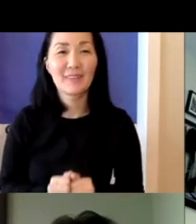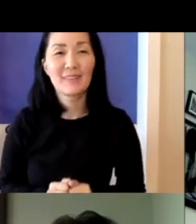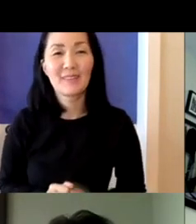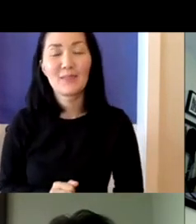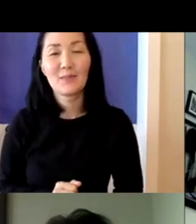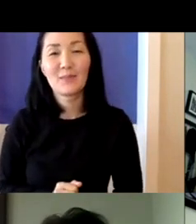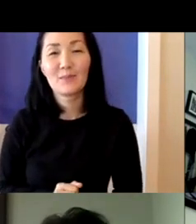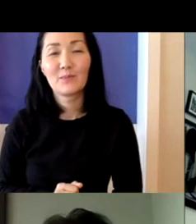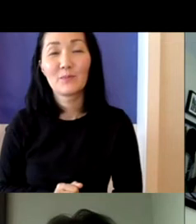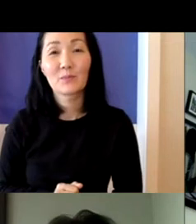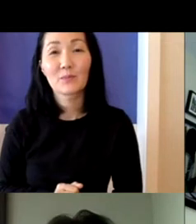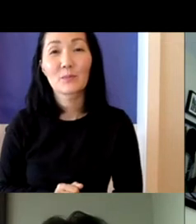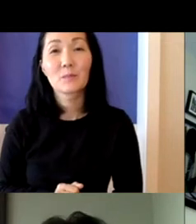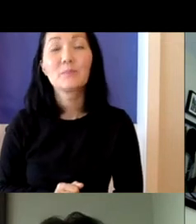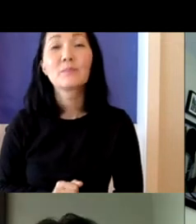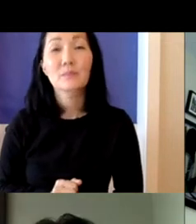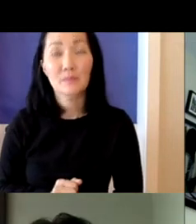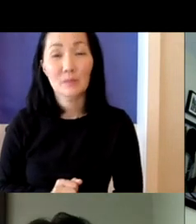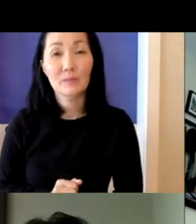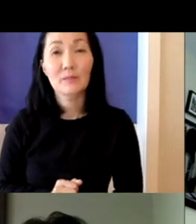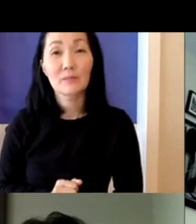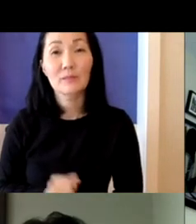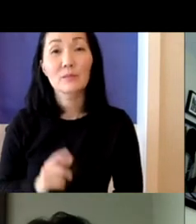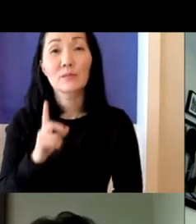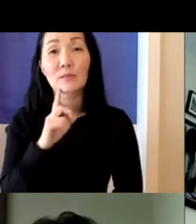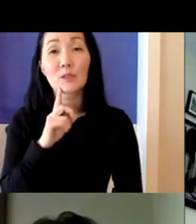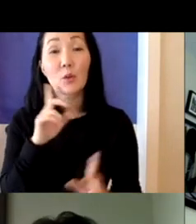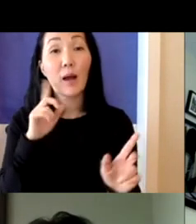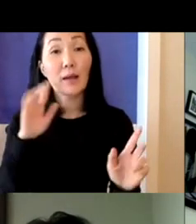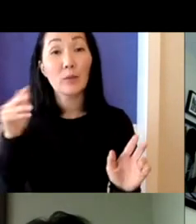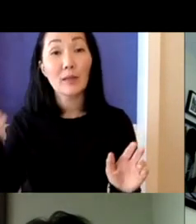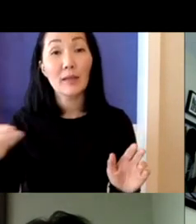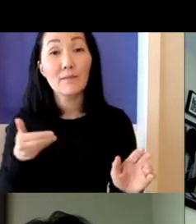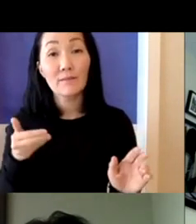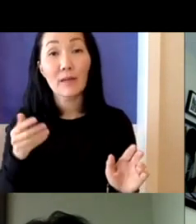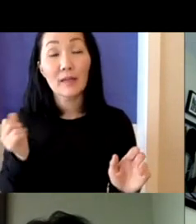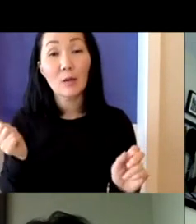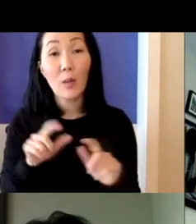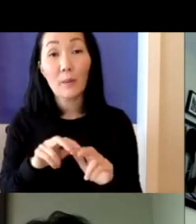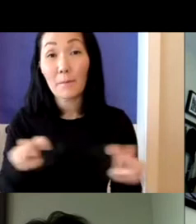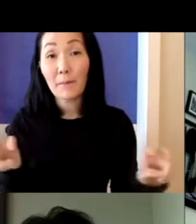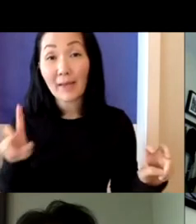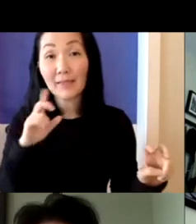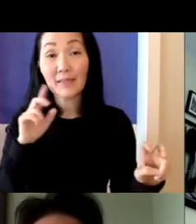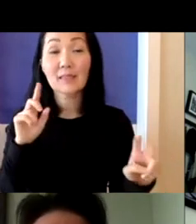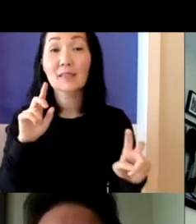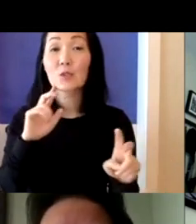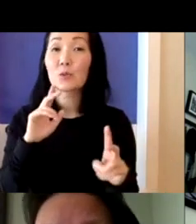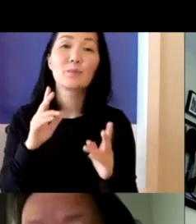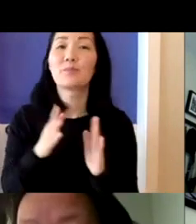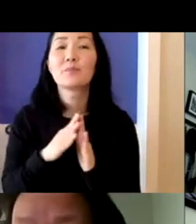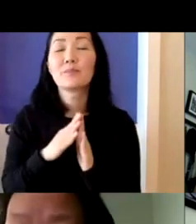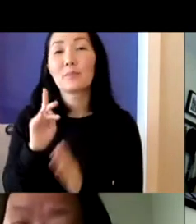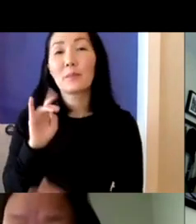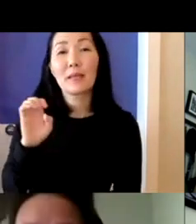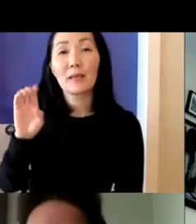to be bold. And so I'll also invite all of the panelists to also jump in if you'd like to at any